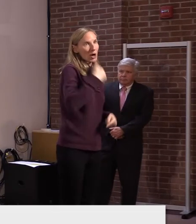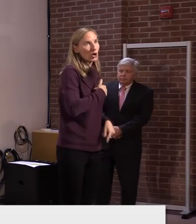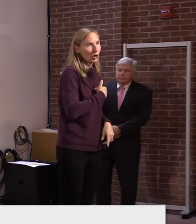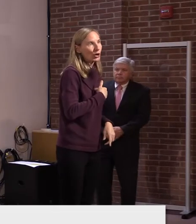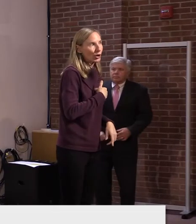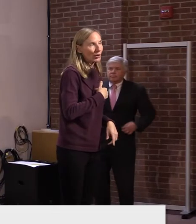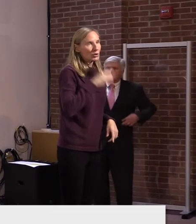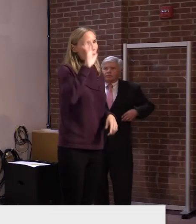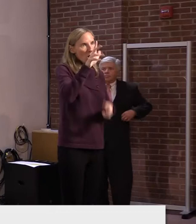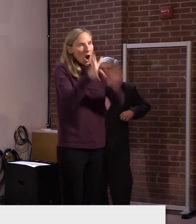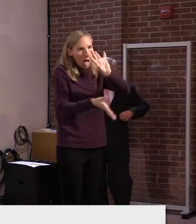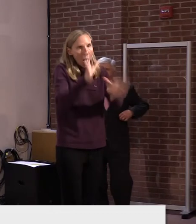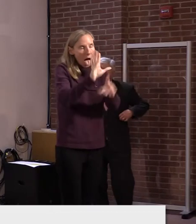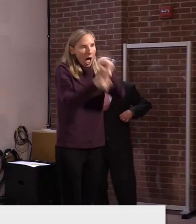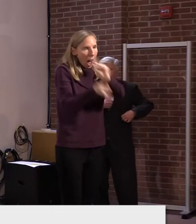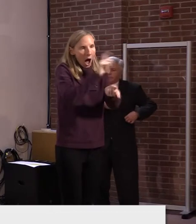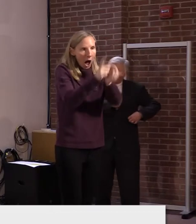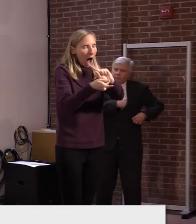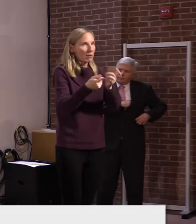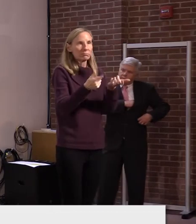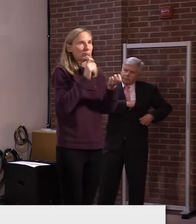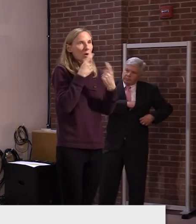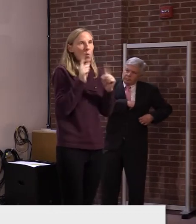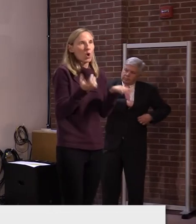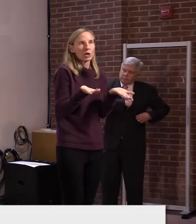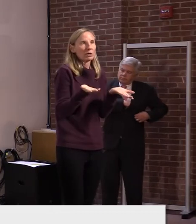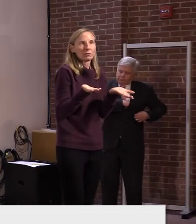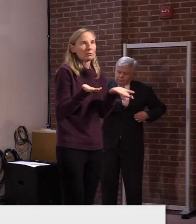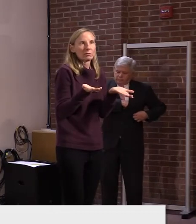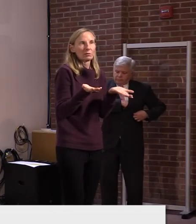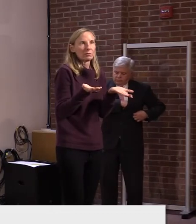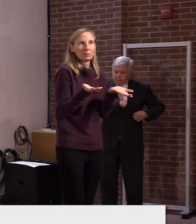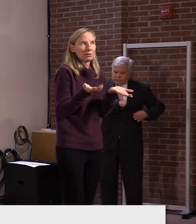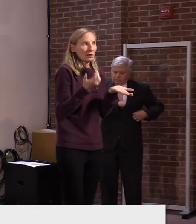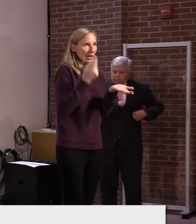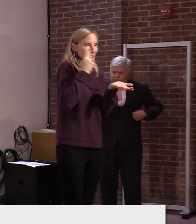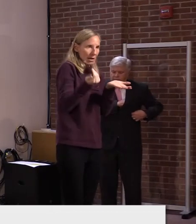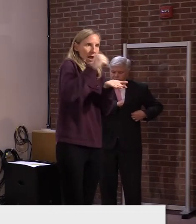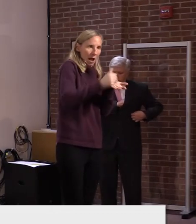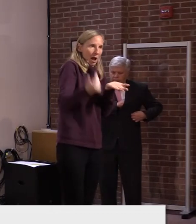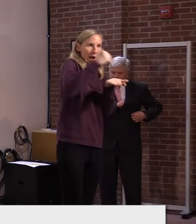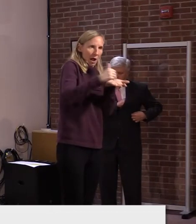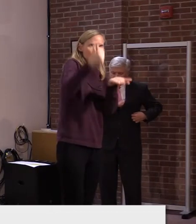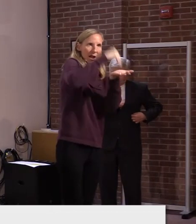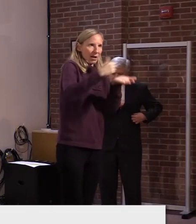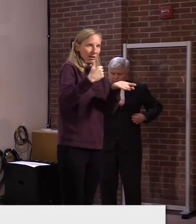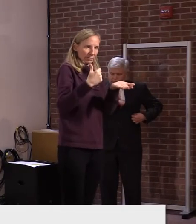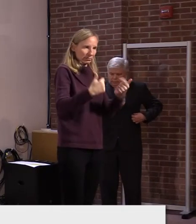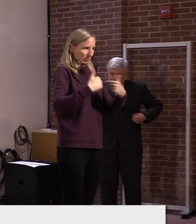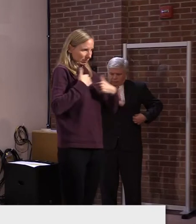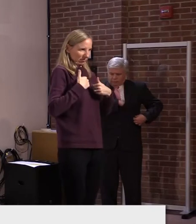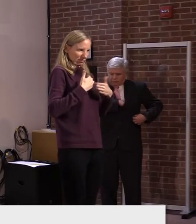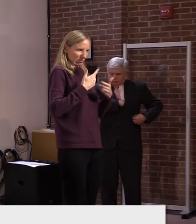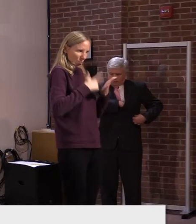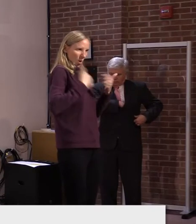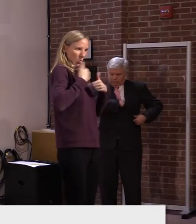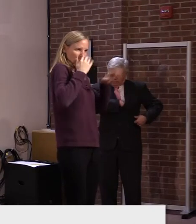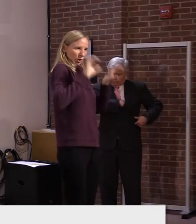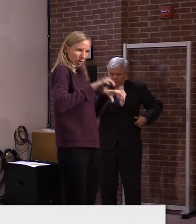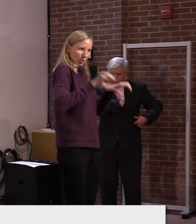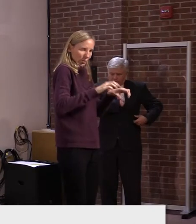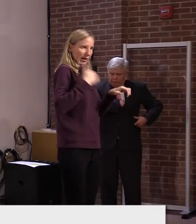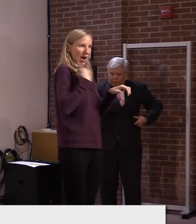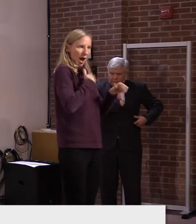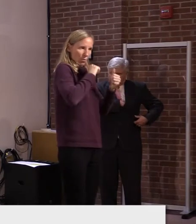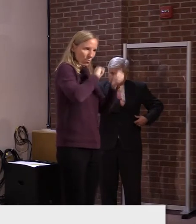their mitigation measures haven't worked, and you see this time and time again. So I think what we're doing, the